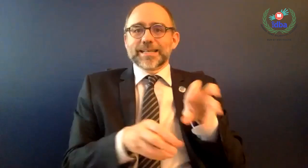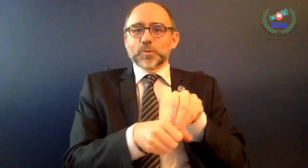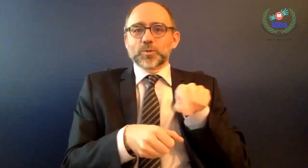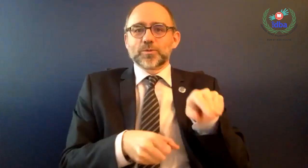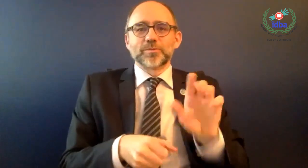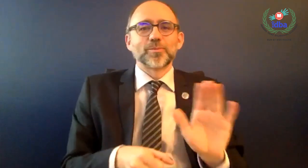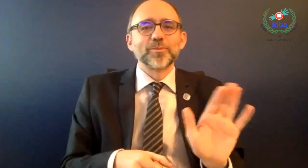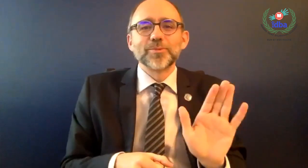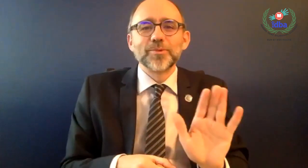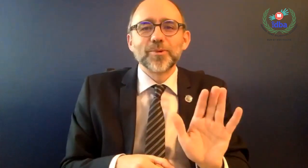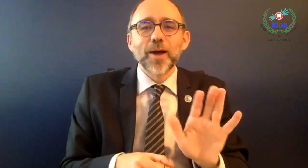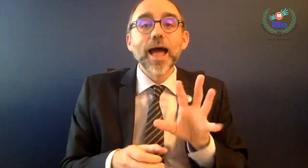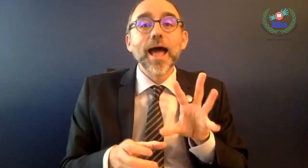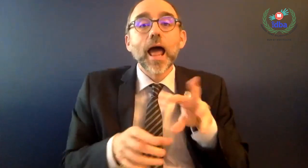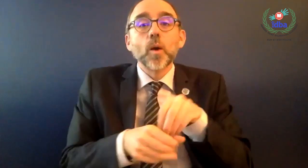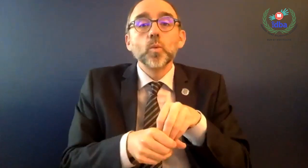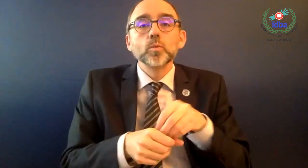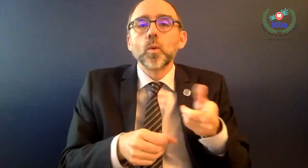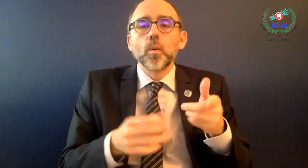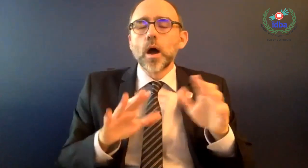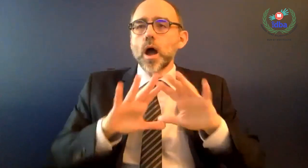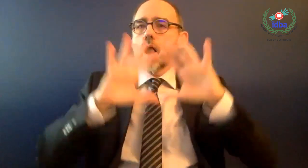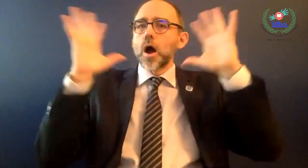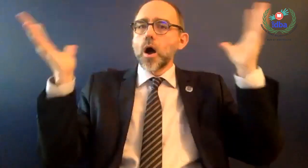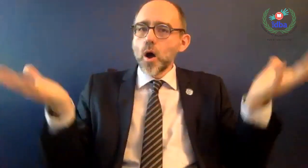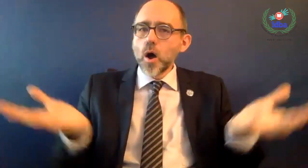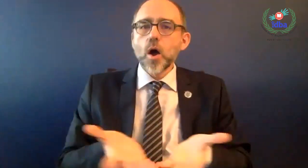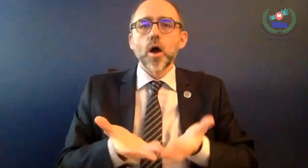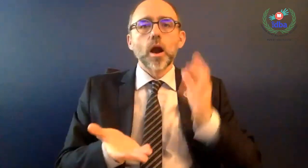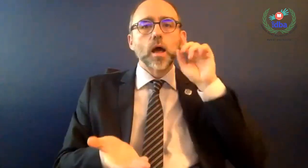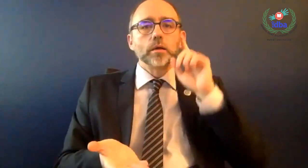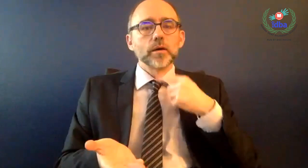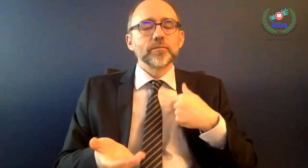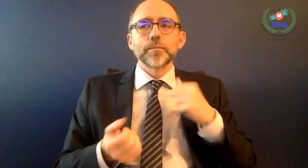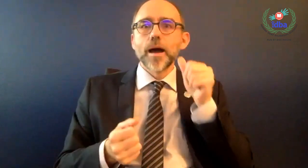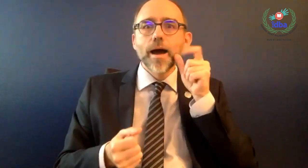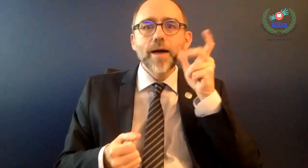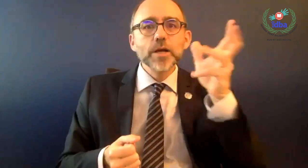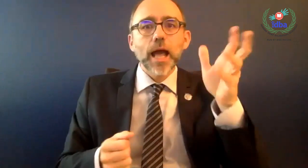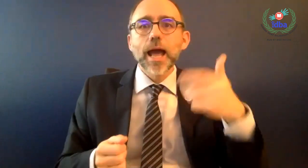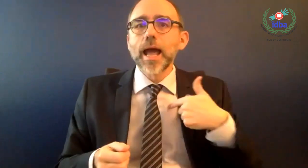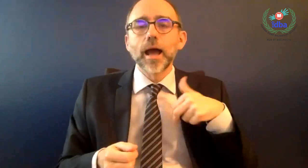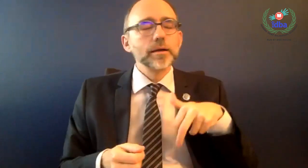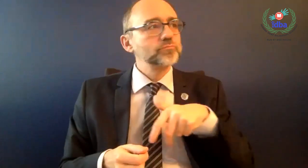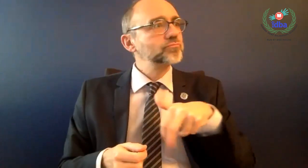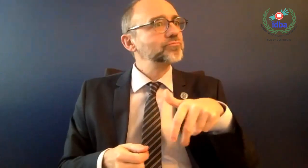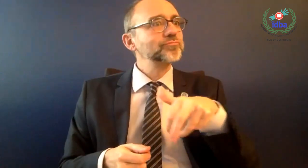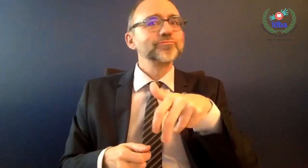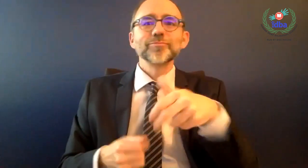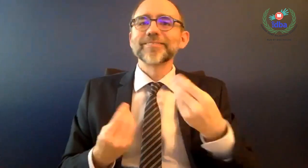if we go and admit a child just in a nearby school, that is not the inclusion. The deaf person should be, every day he has to